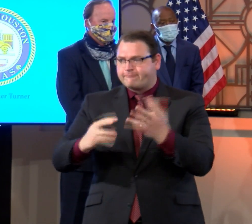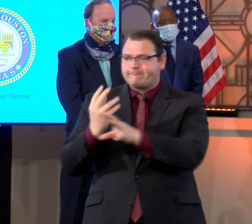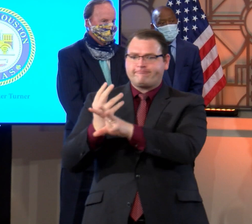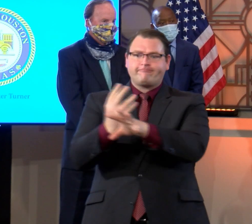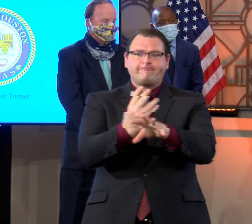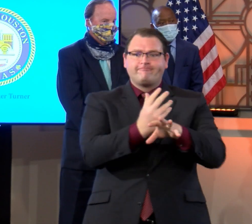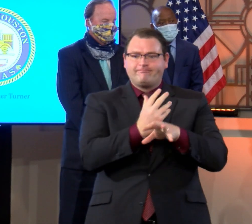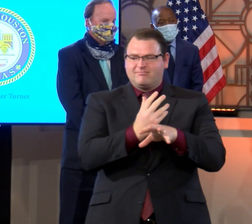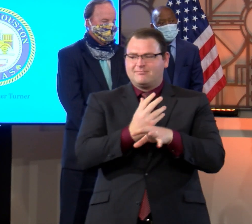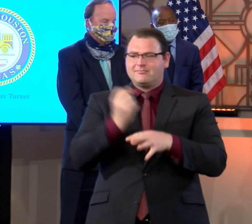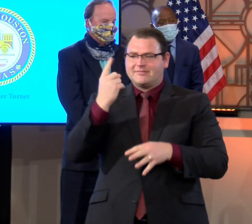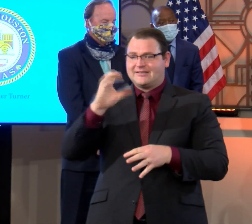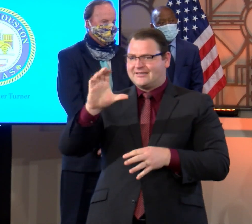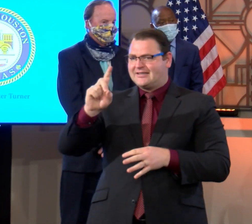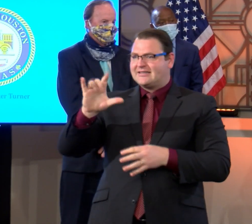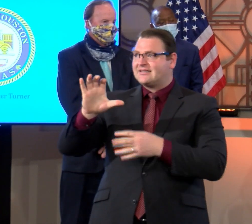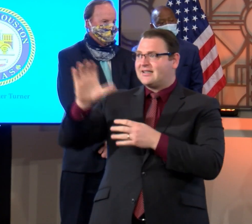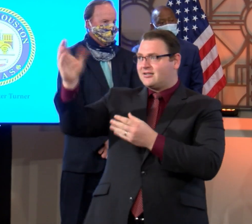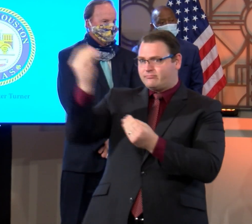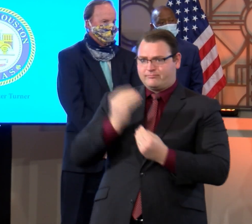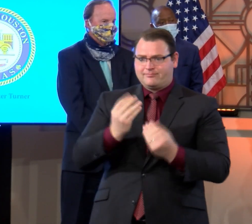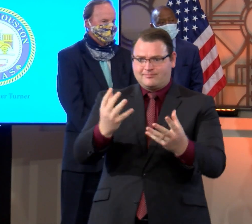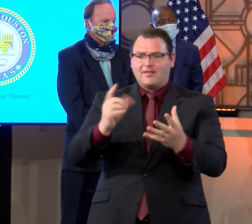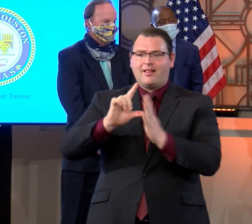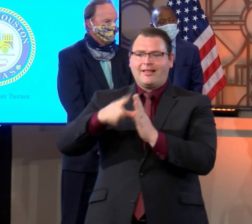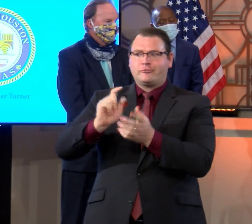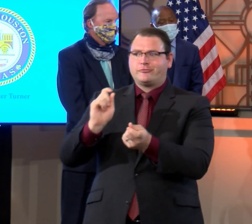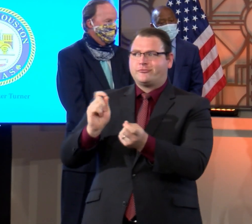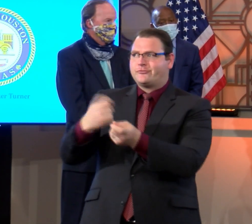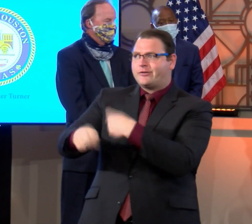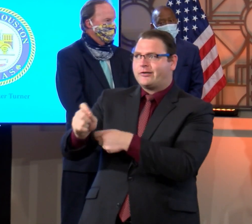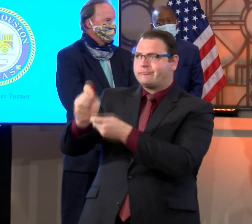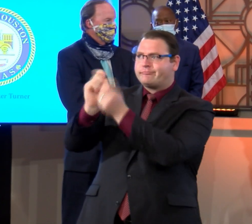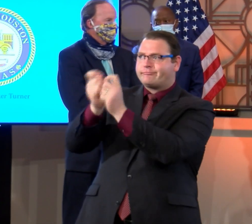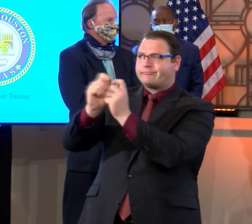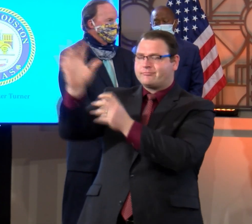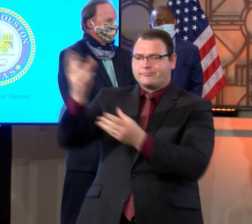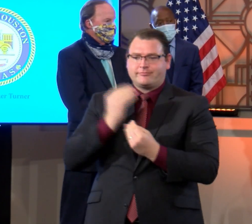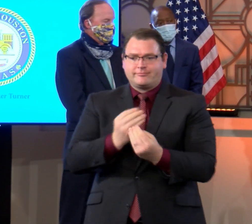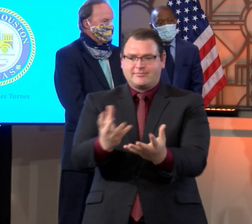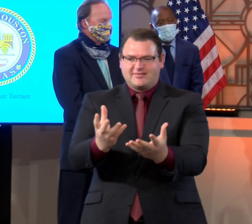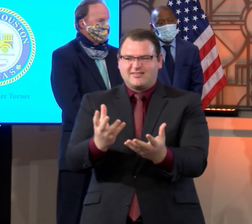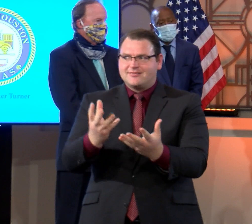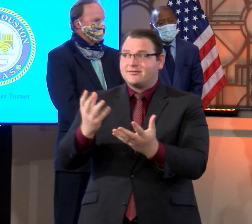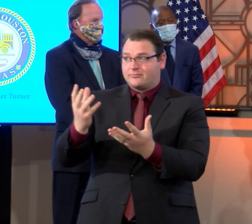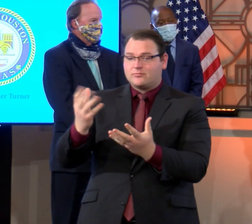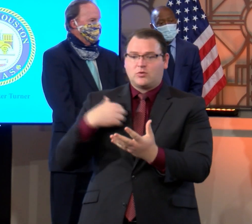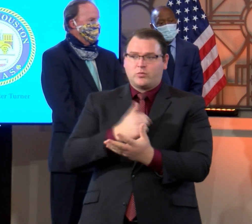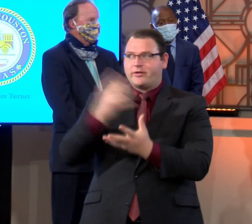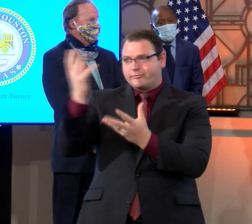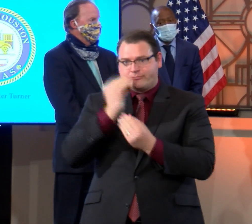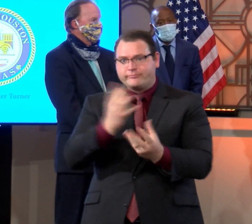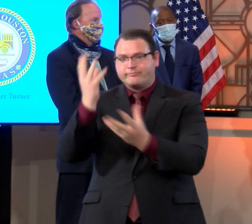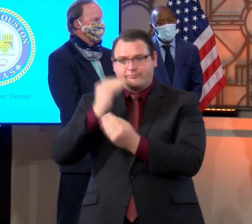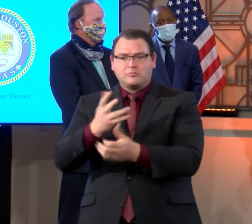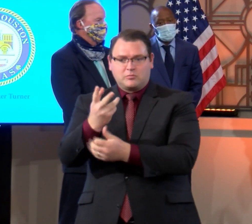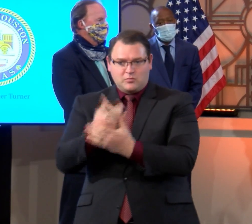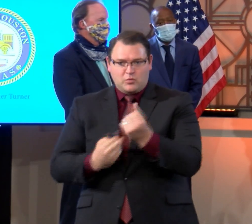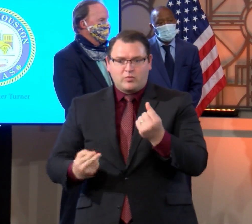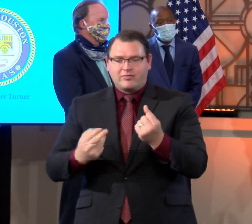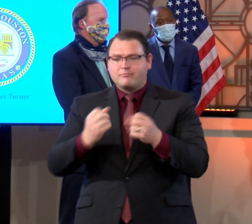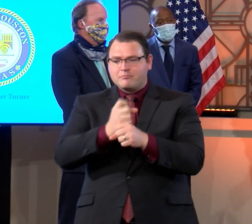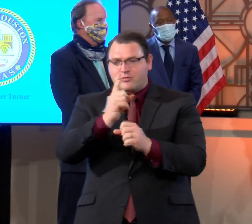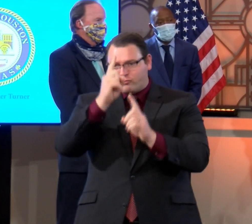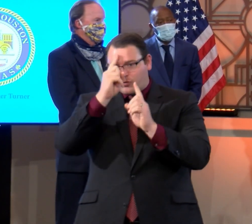whole thing began, to make sure that the nursing homes were understanding of those guidelines and the nuances within them,